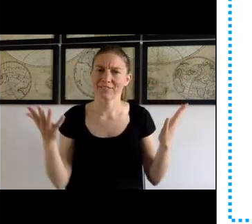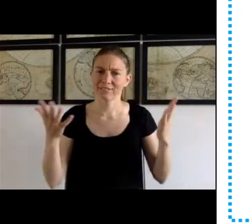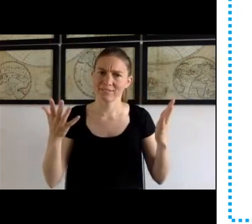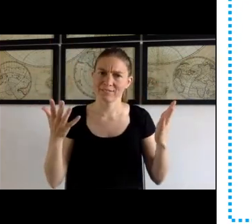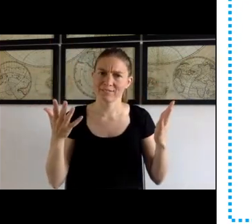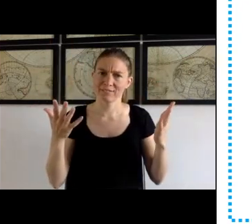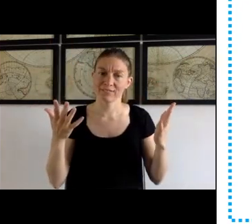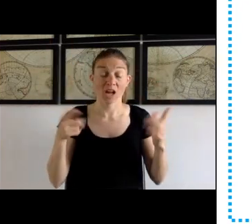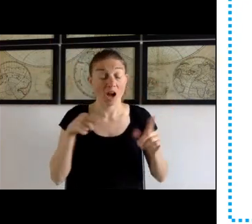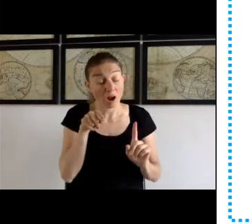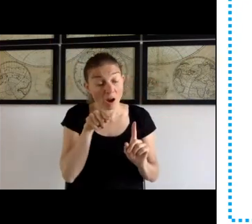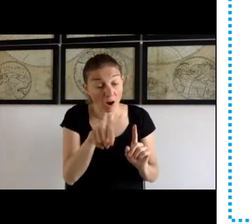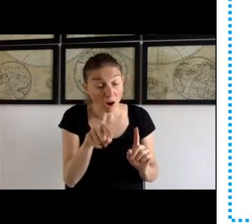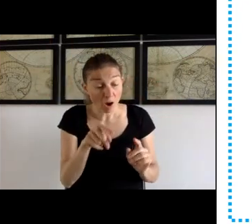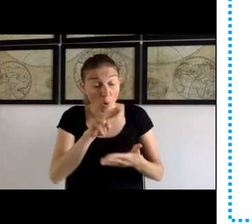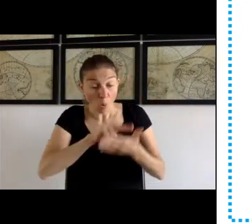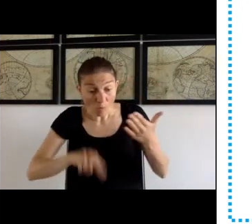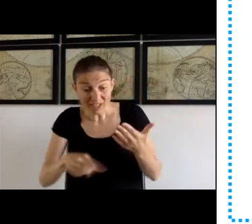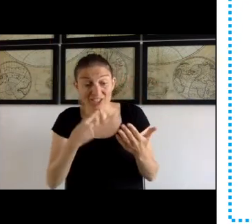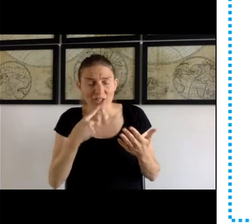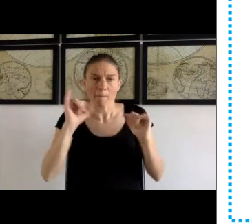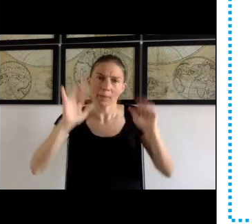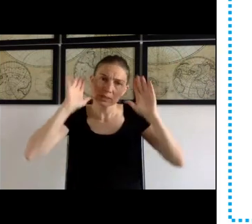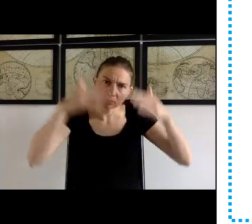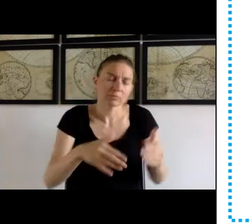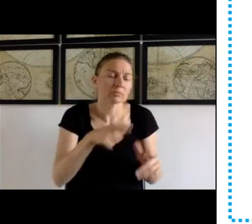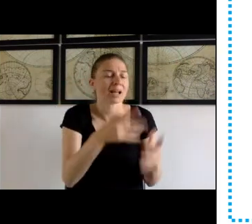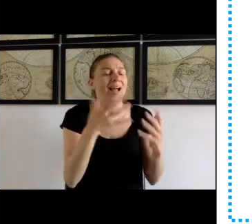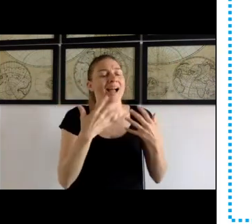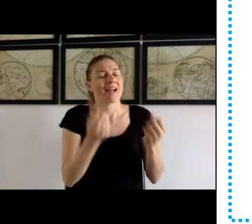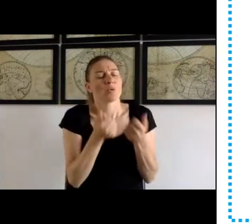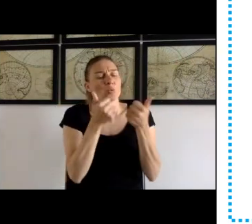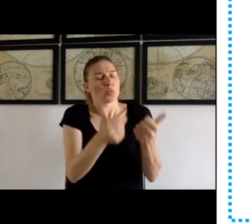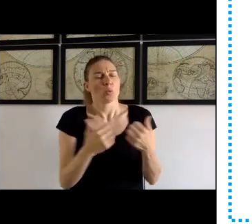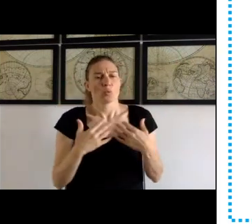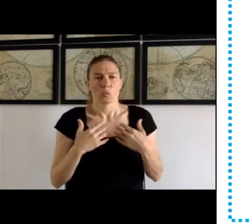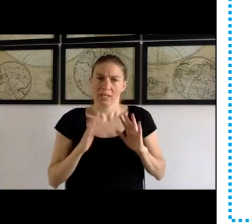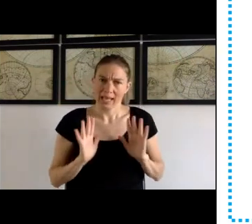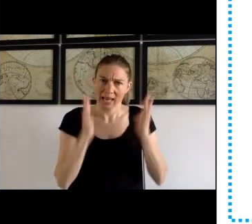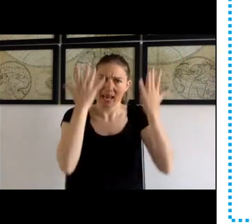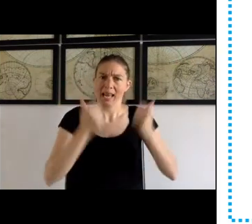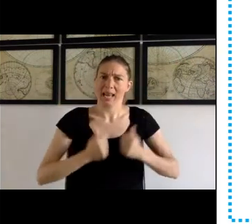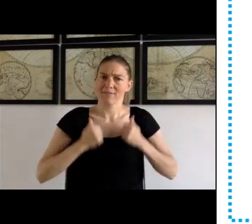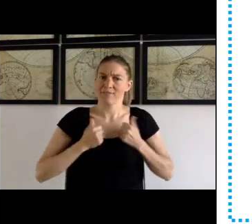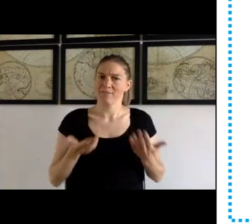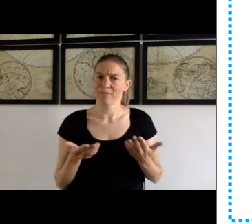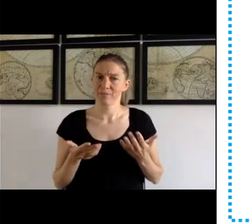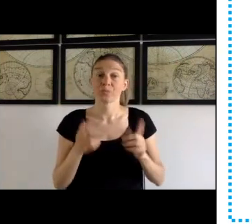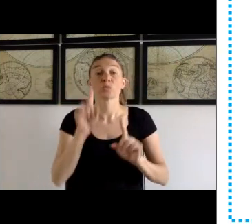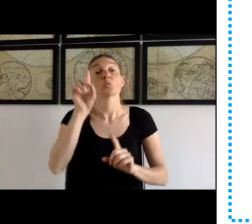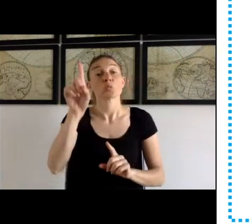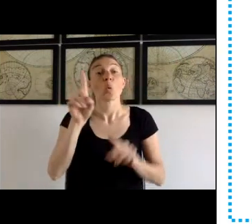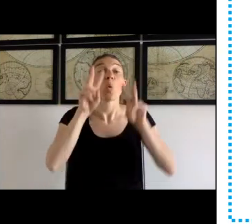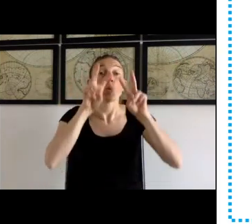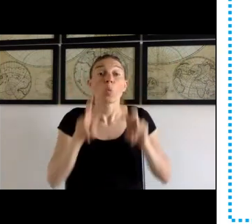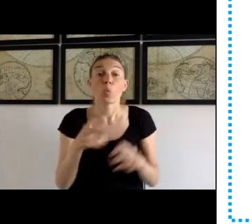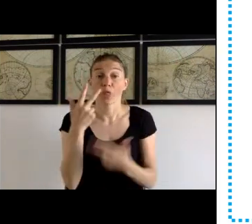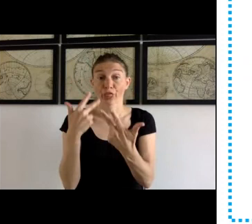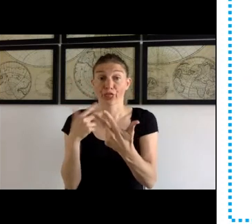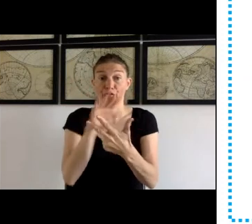to speak about all the life. For that, we identify 3 areas of assessment. The first area is